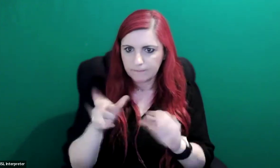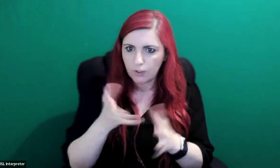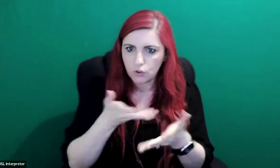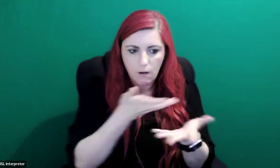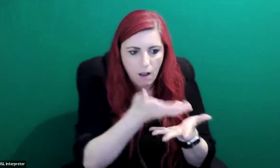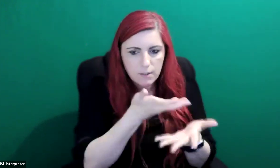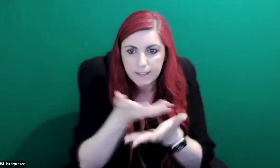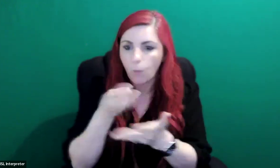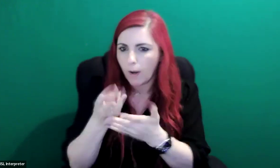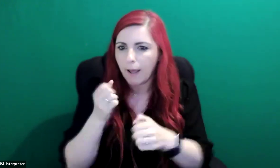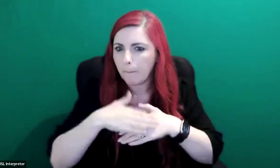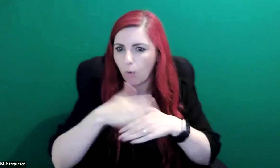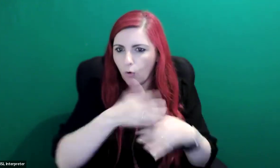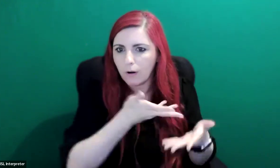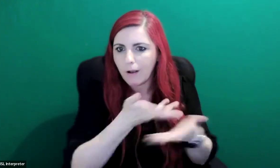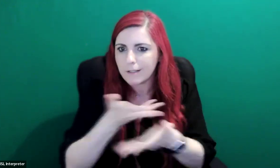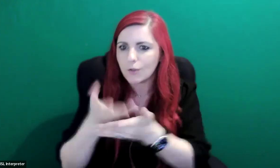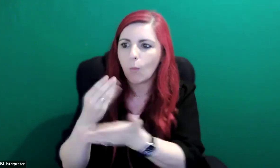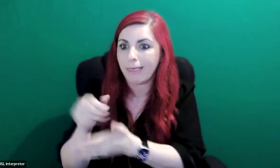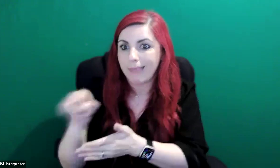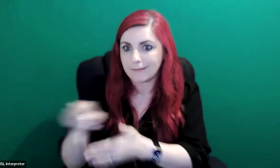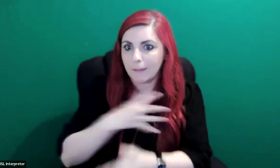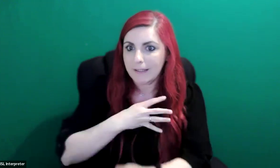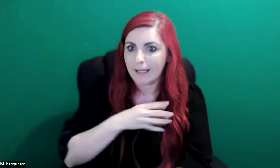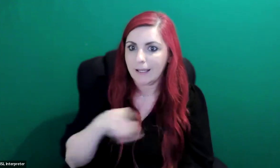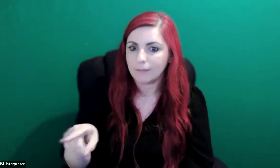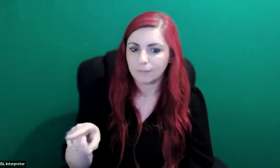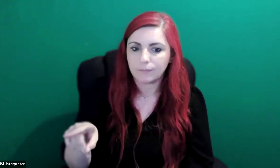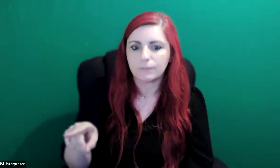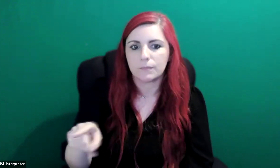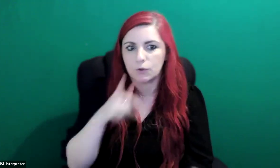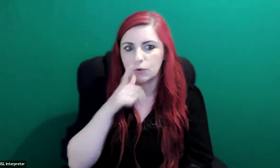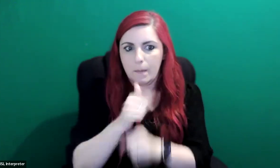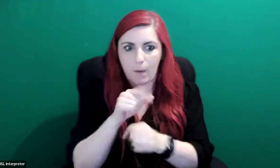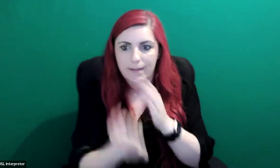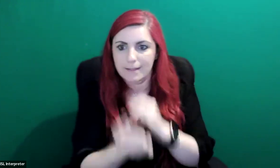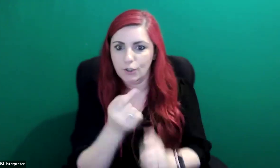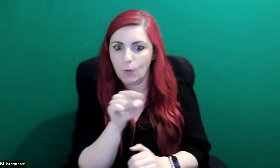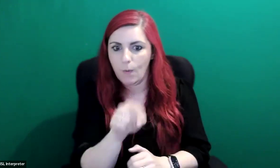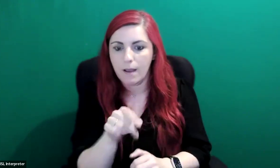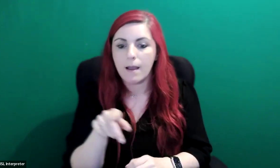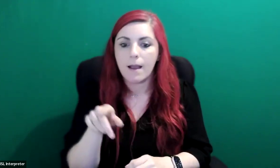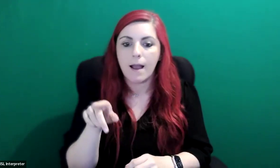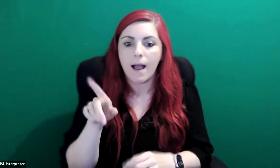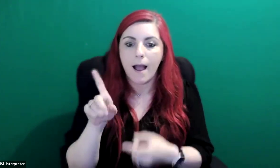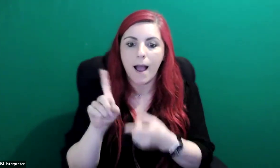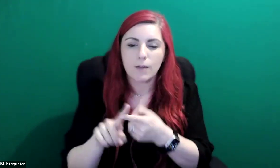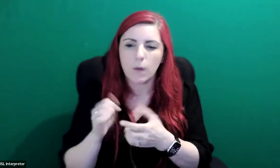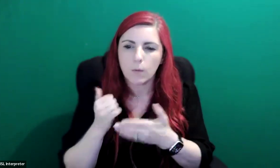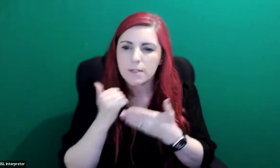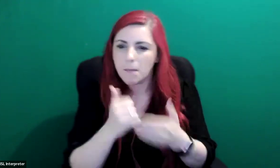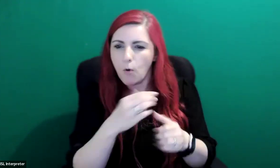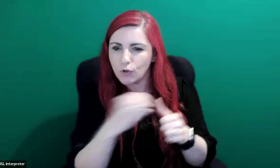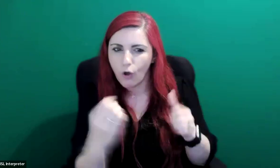have further engagement with our disability advisory committee on this issue. And of course, other ad hoc